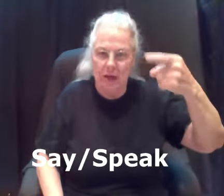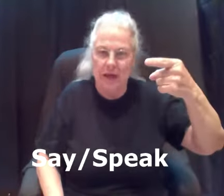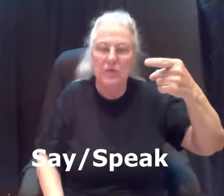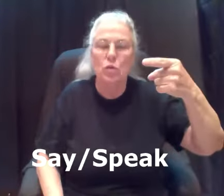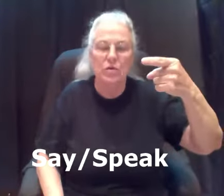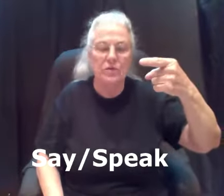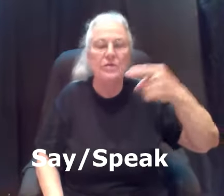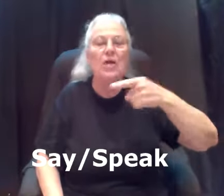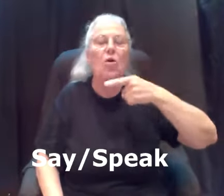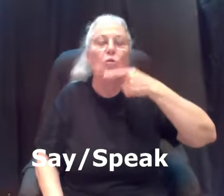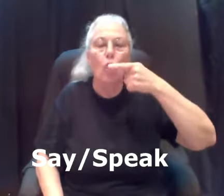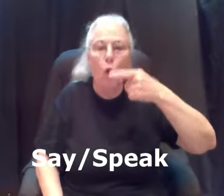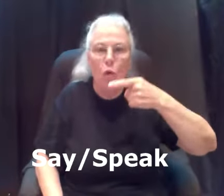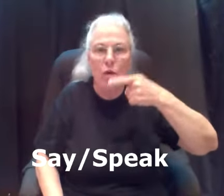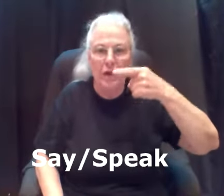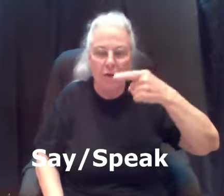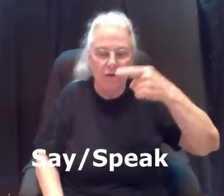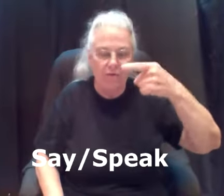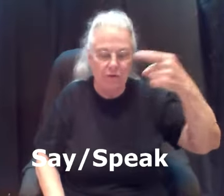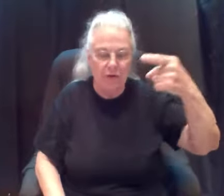is words that are rolling off your tongue.